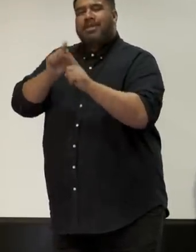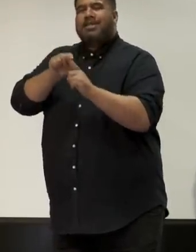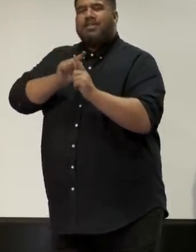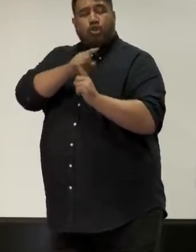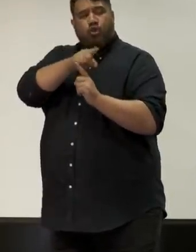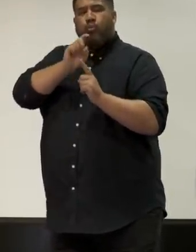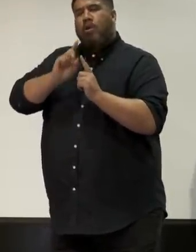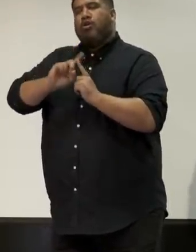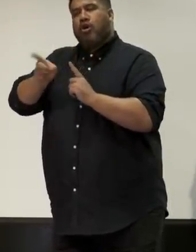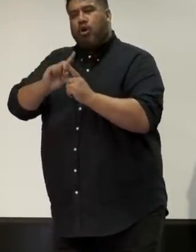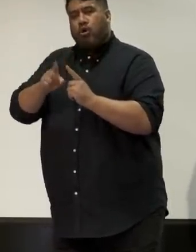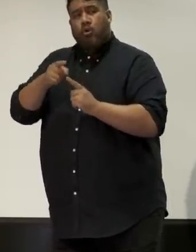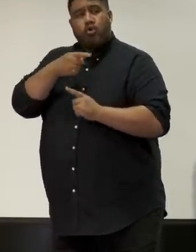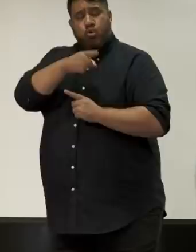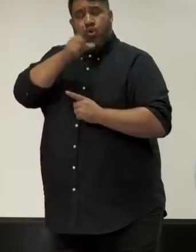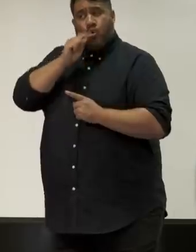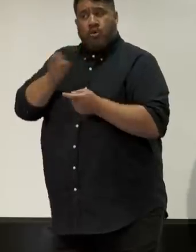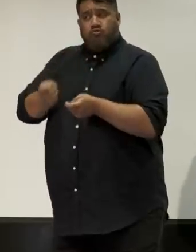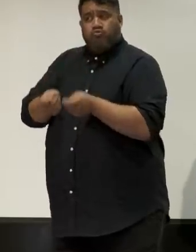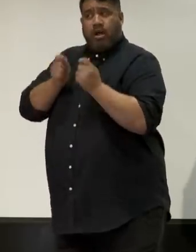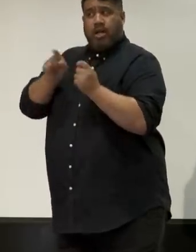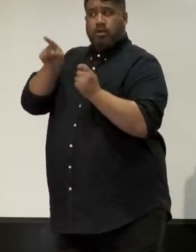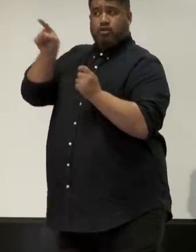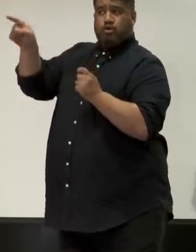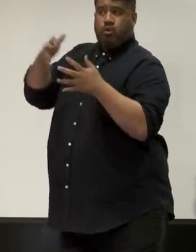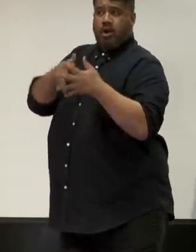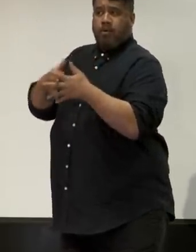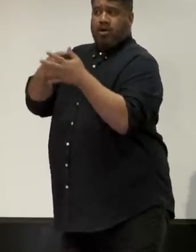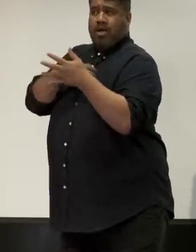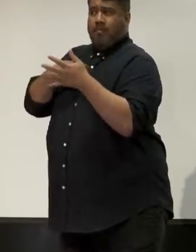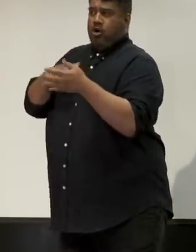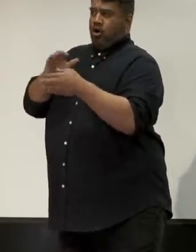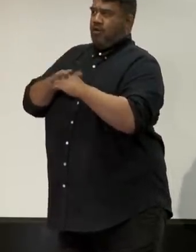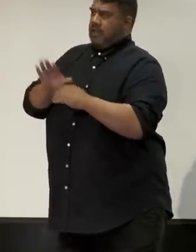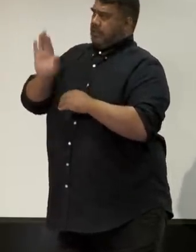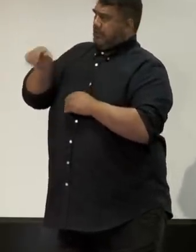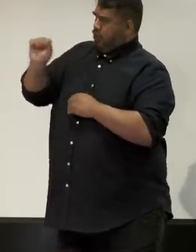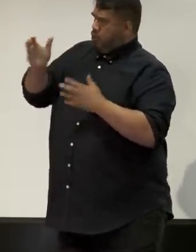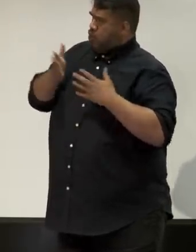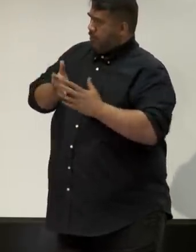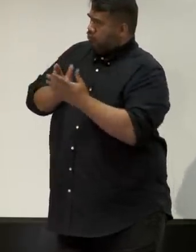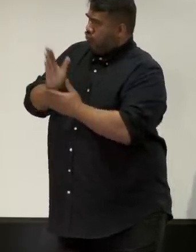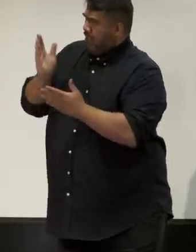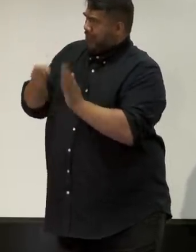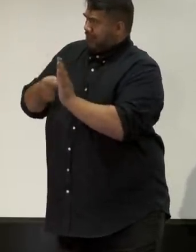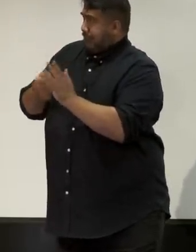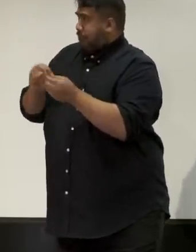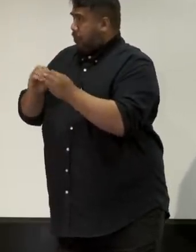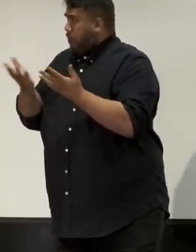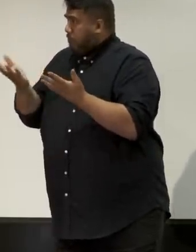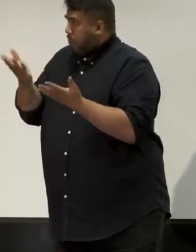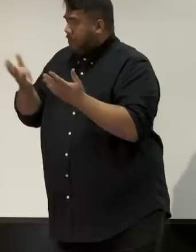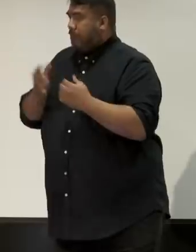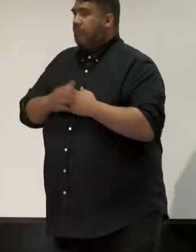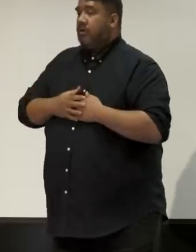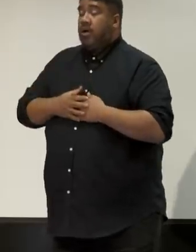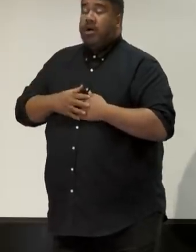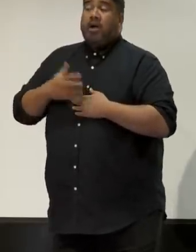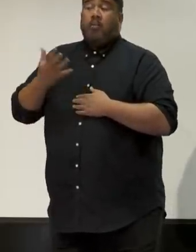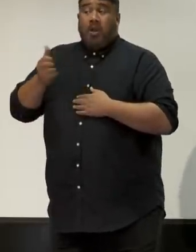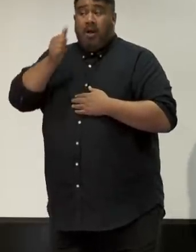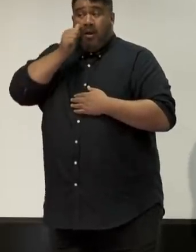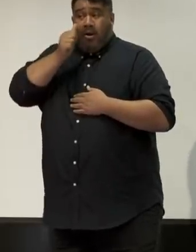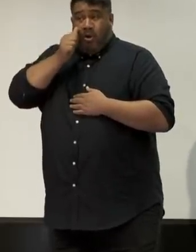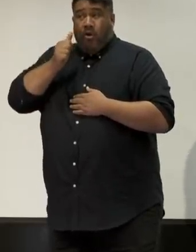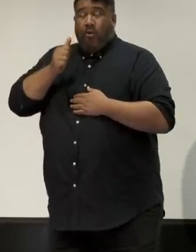obvious human rights transgressions? Yeah, and look, I've seen some countries have raised, for instance, the treatment of journalists, particularly when their